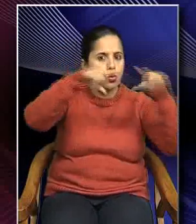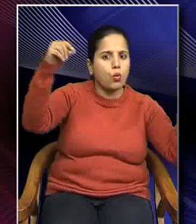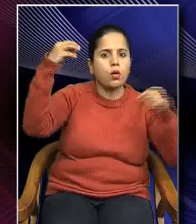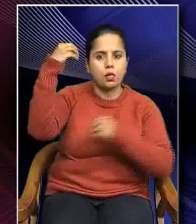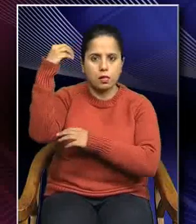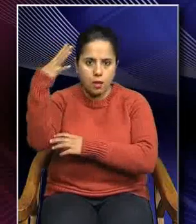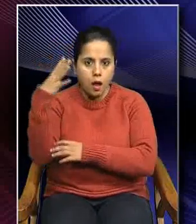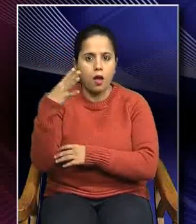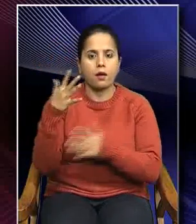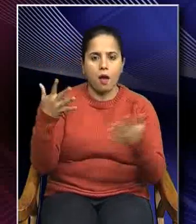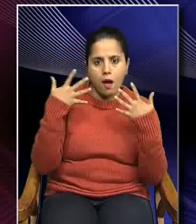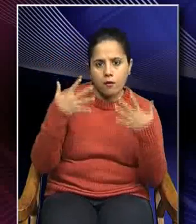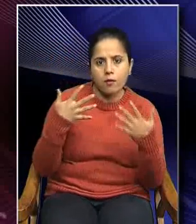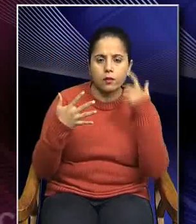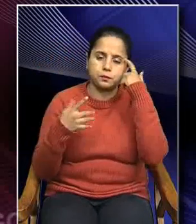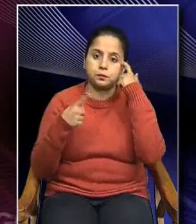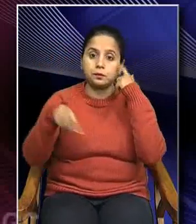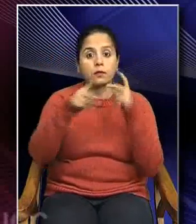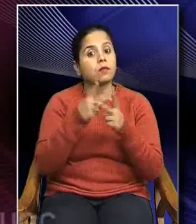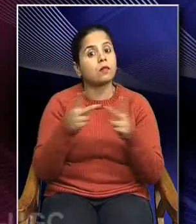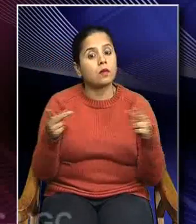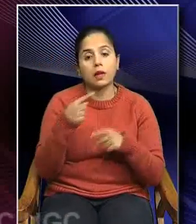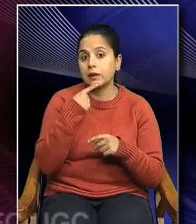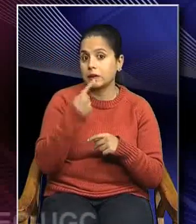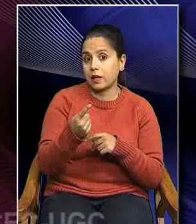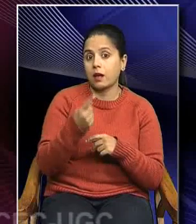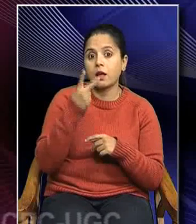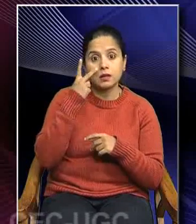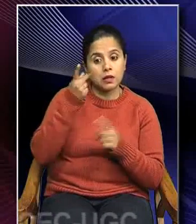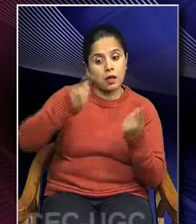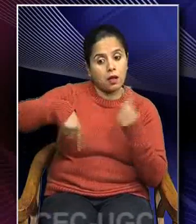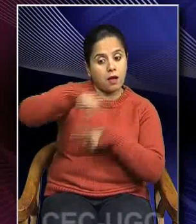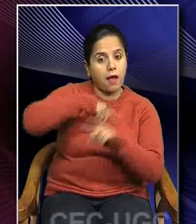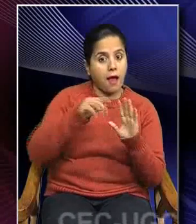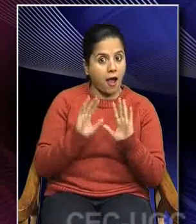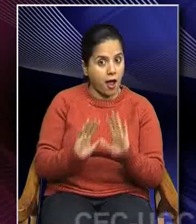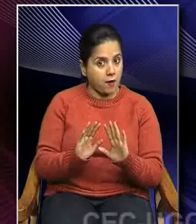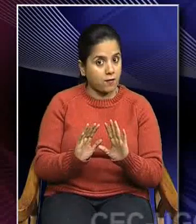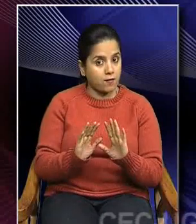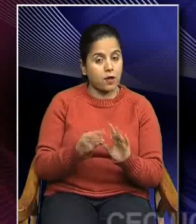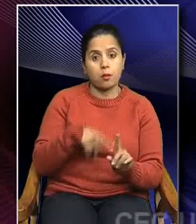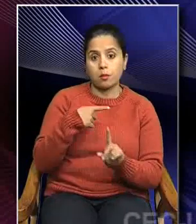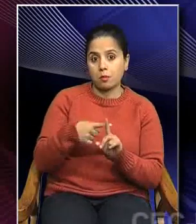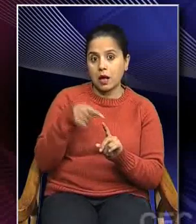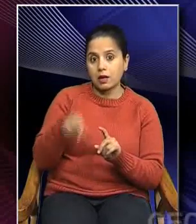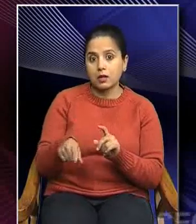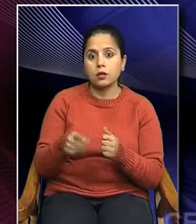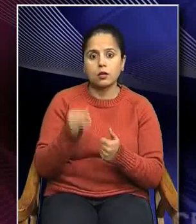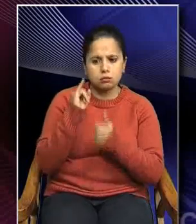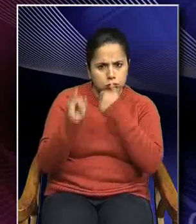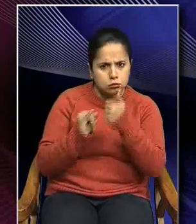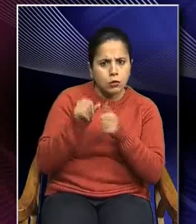air, and so forth, that they see around them, and the critical processes through